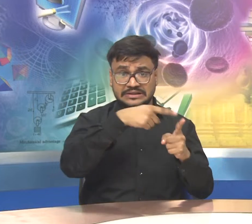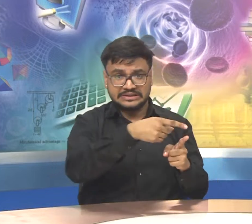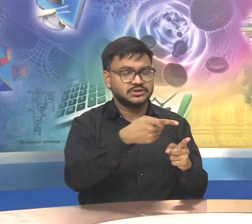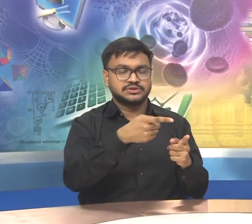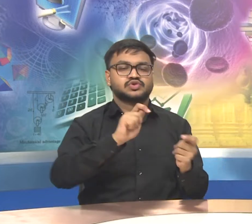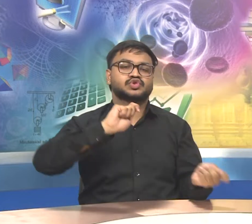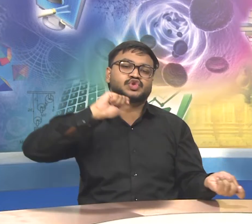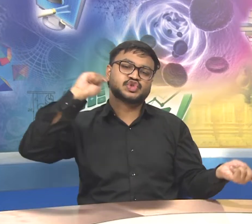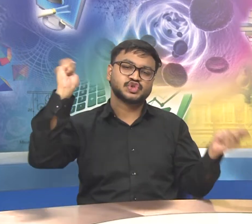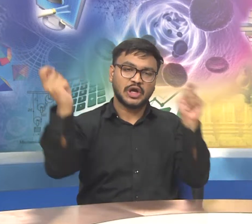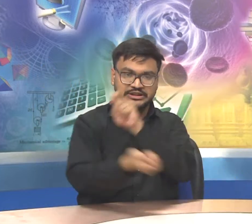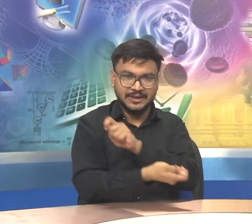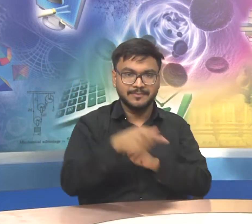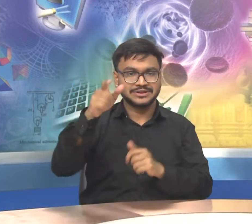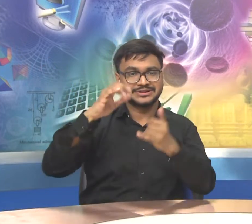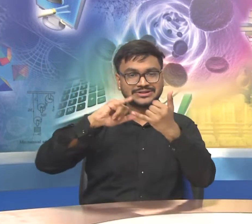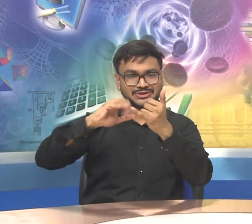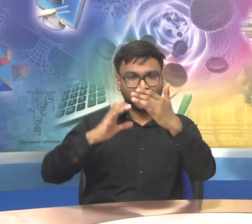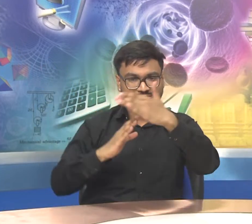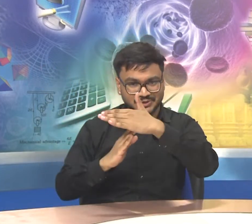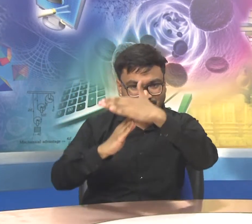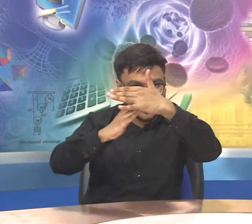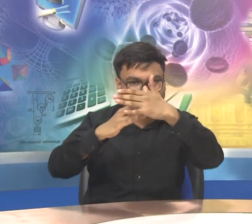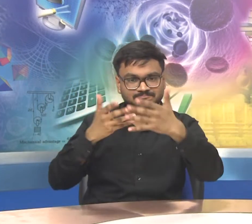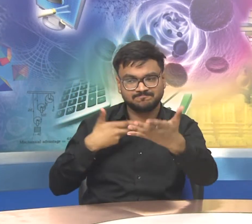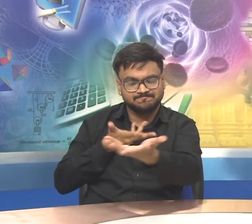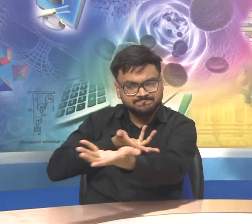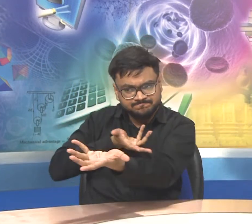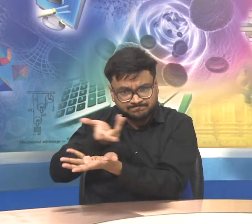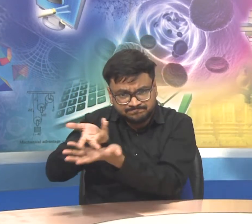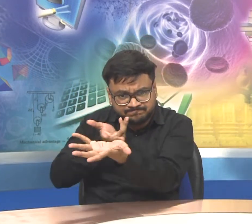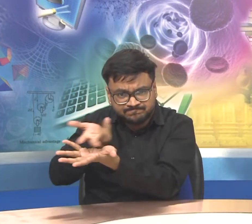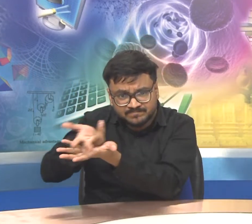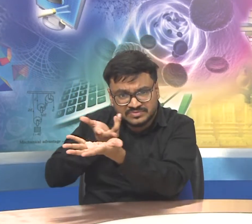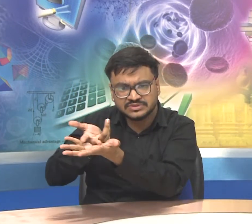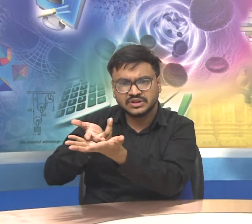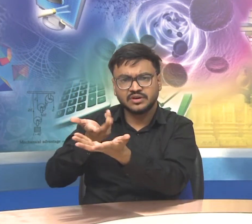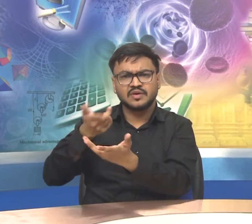Supreme Court judges, the ruling of the Supreme Court